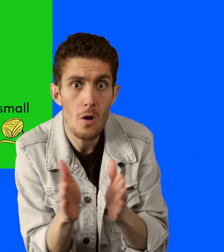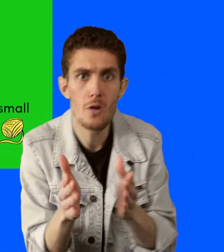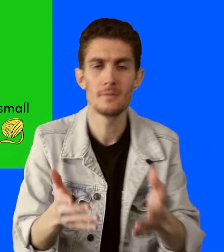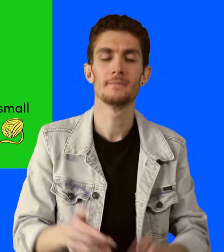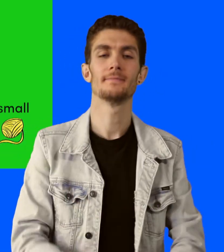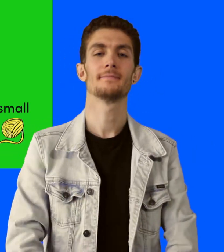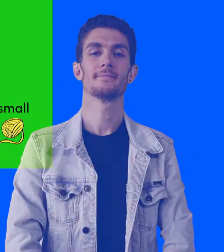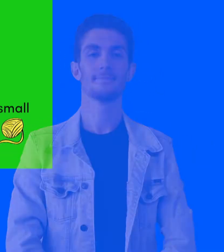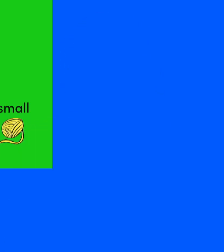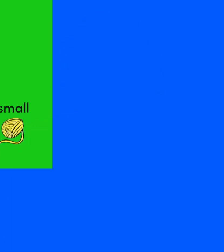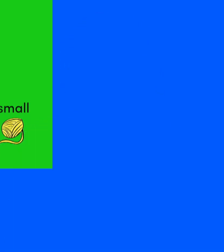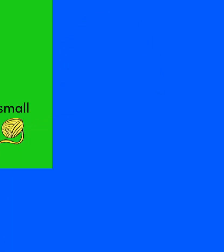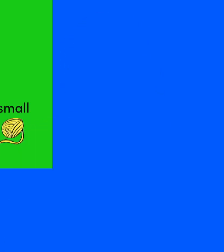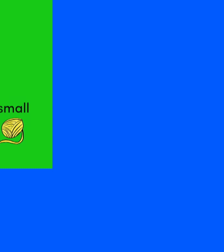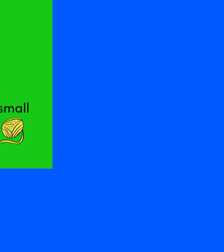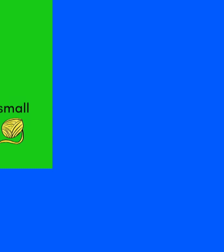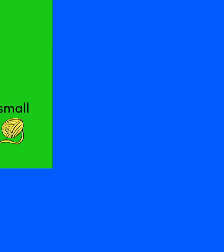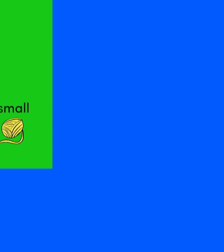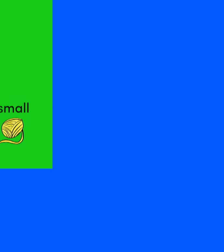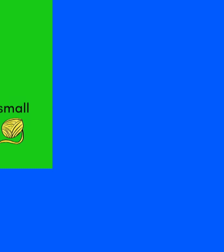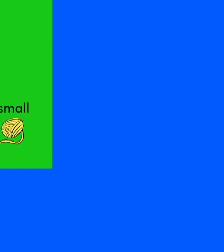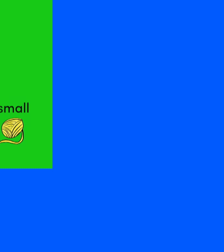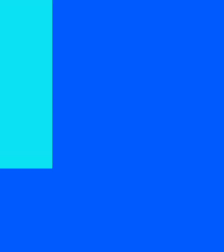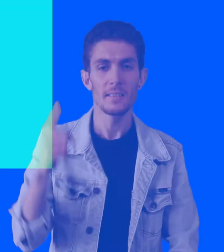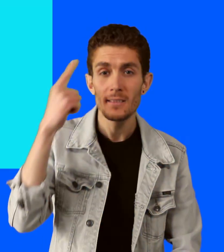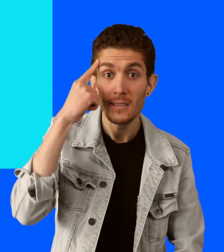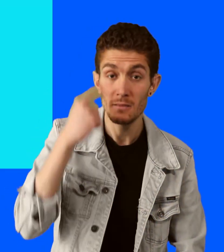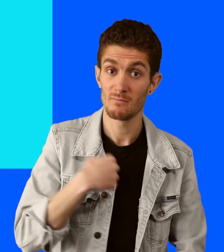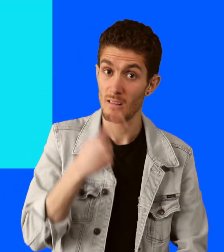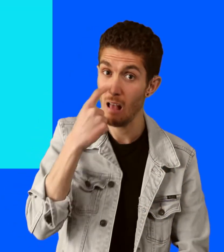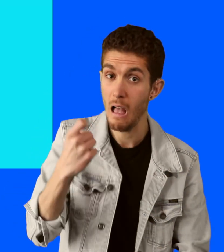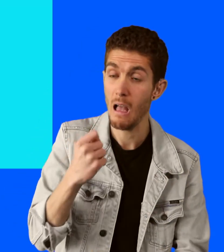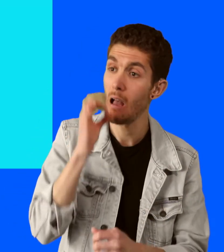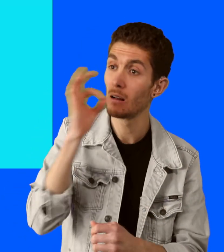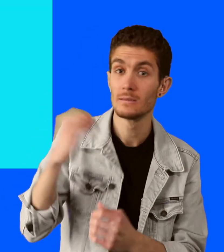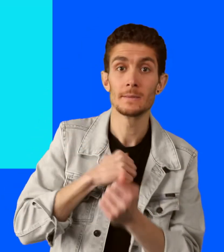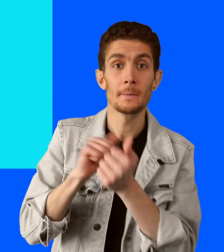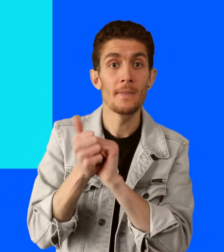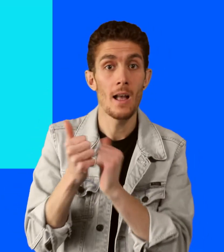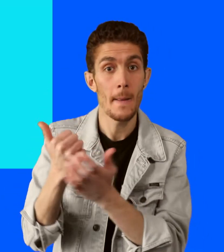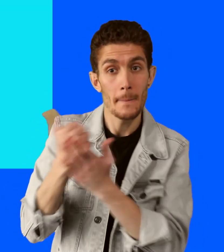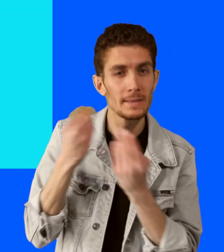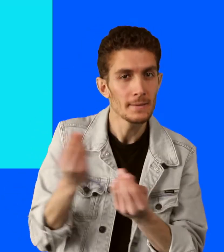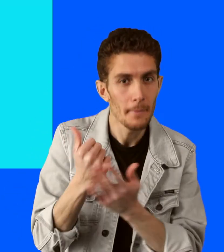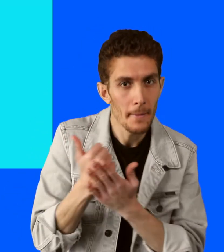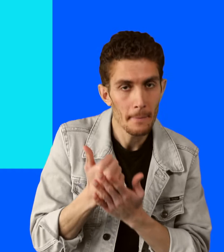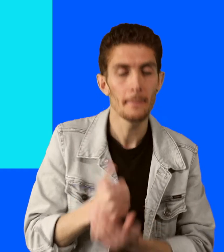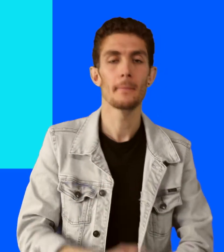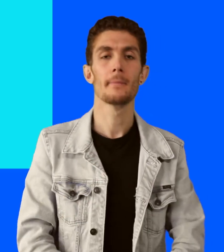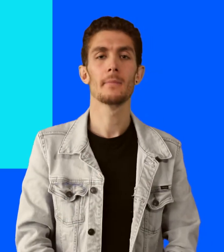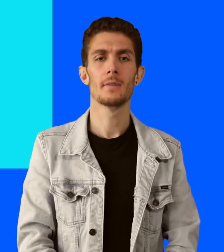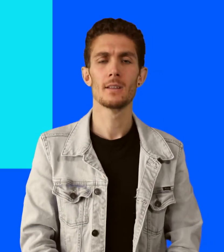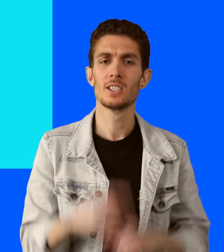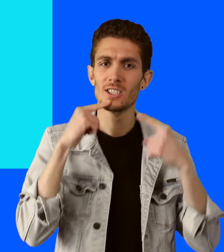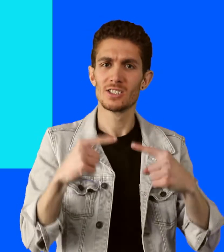objects like the string and sticks were small he thought for a moment eh can i ask my